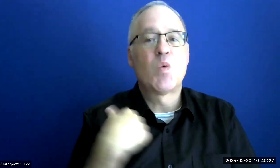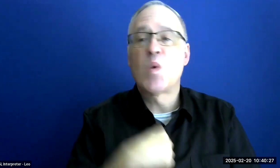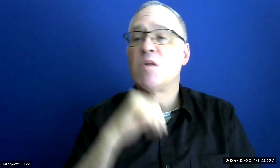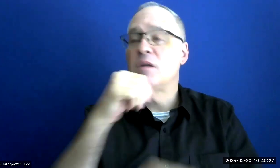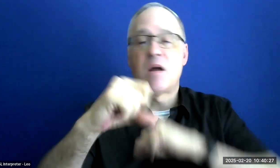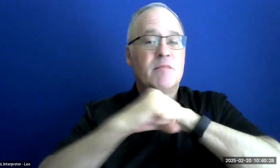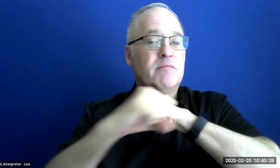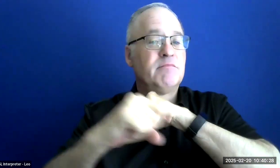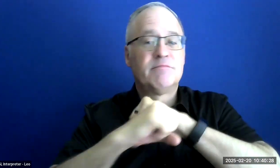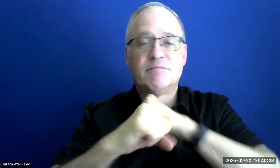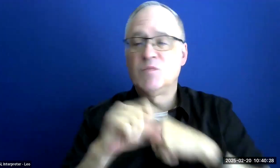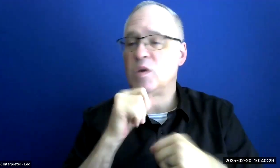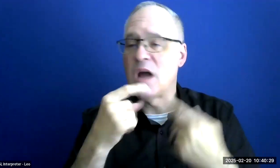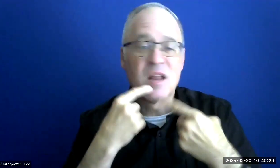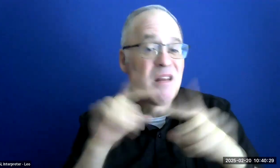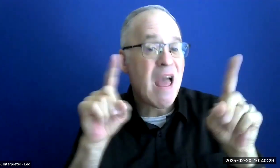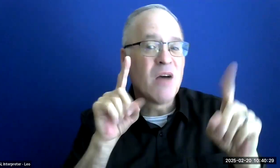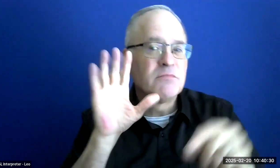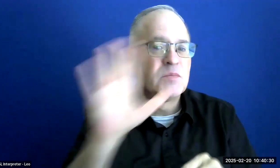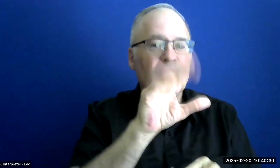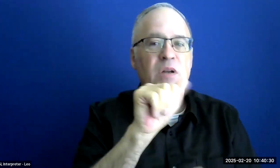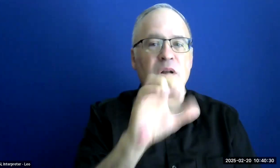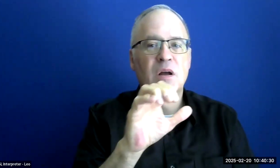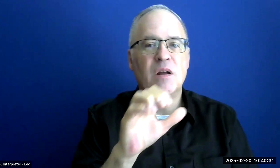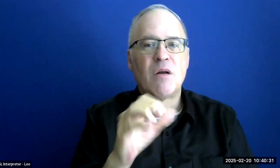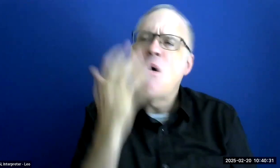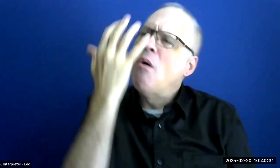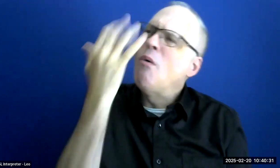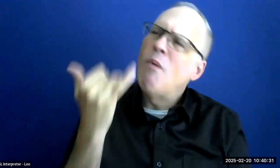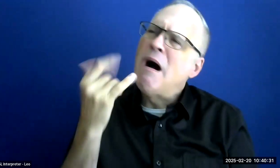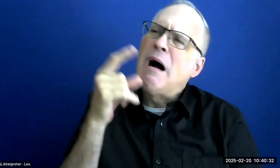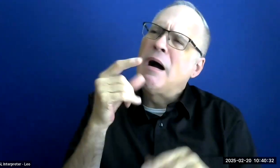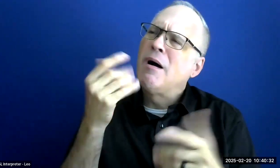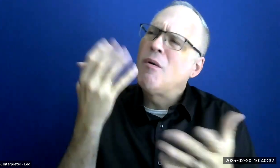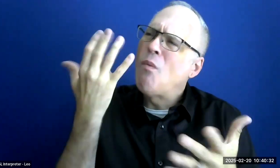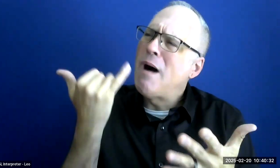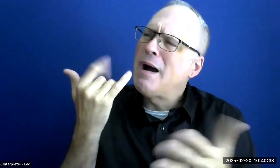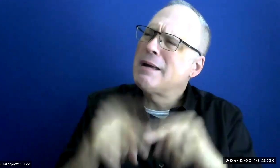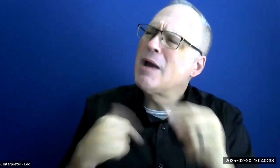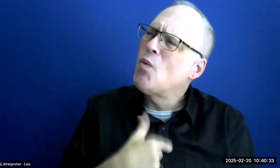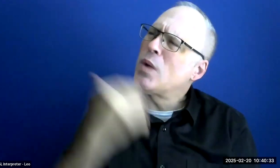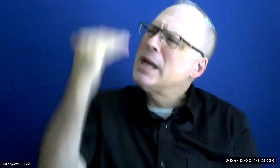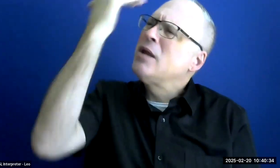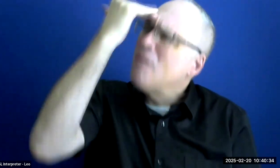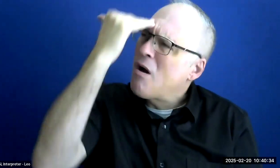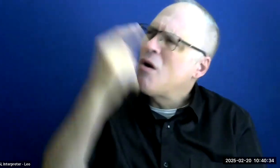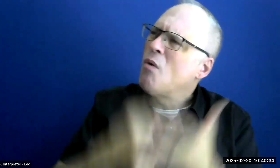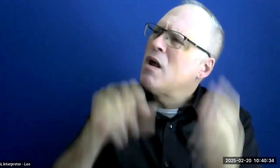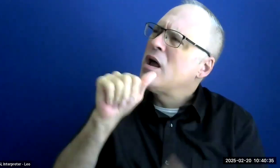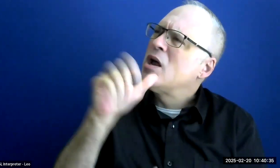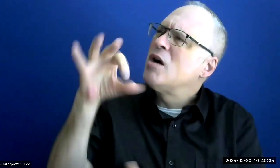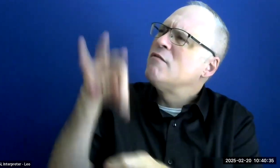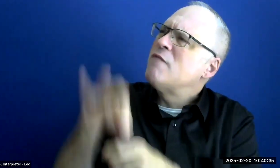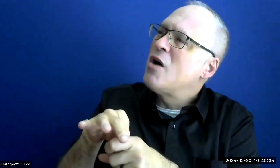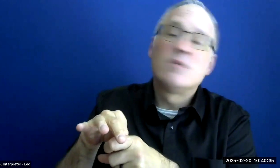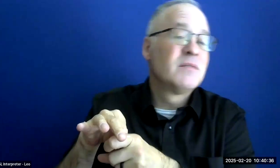which will not be announced. And many will ask, well, why can we not know what our annual conference voted? Again, it